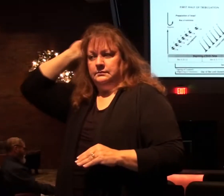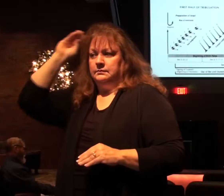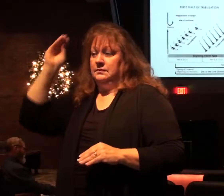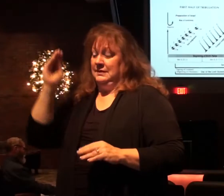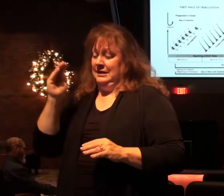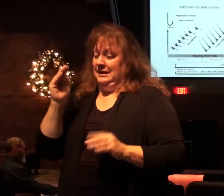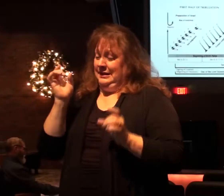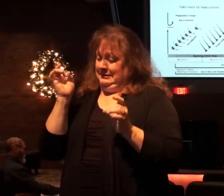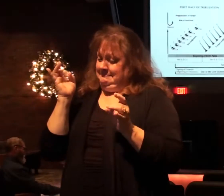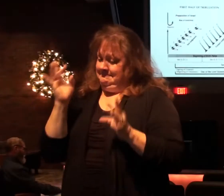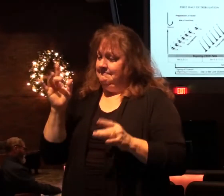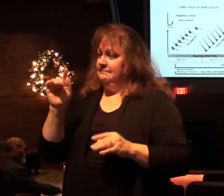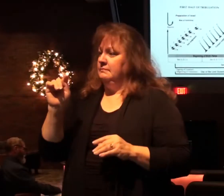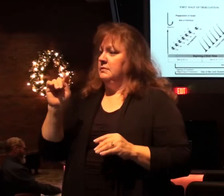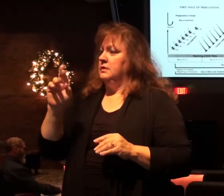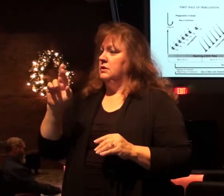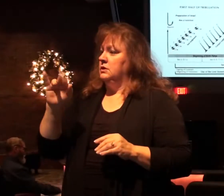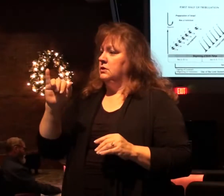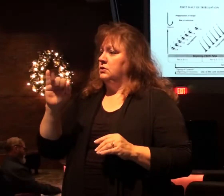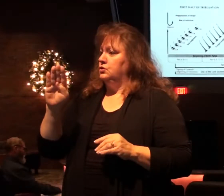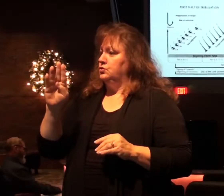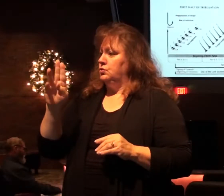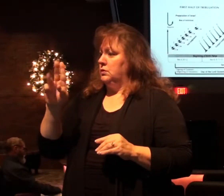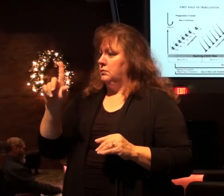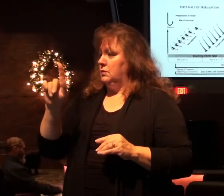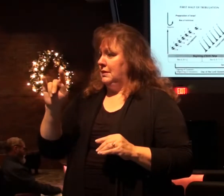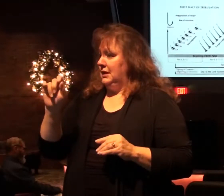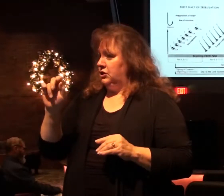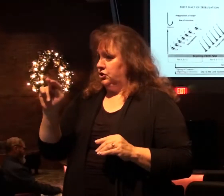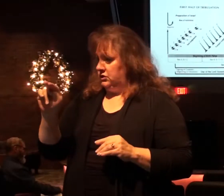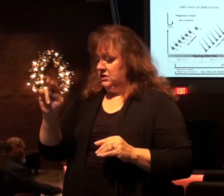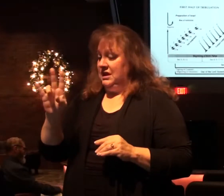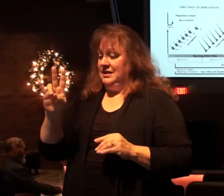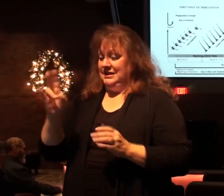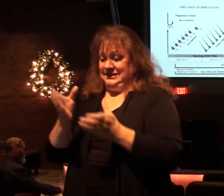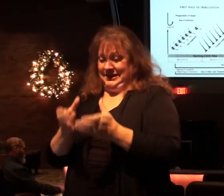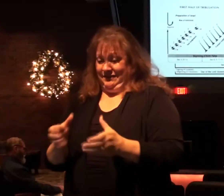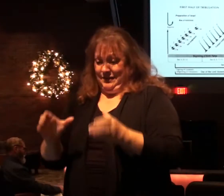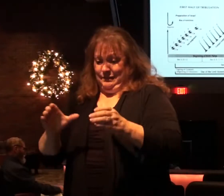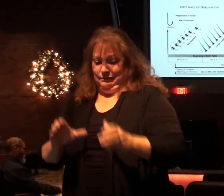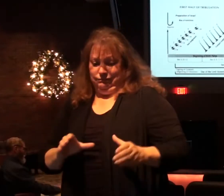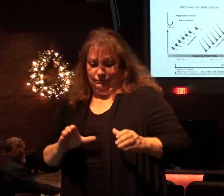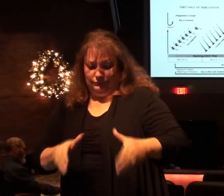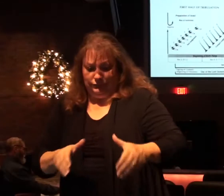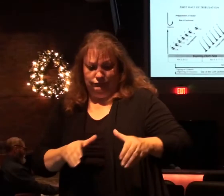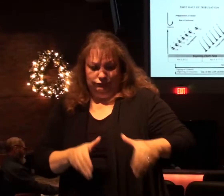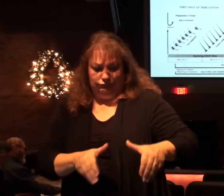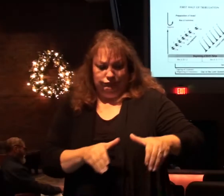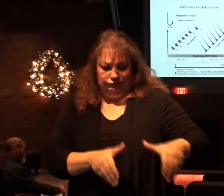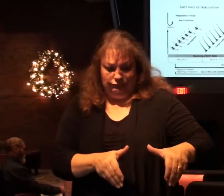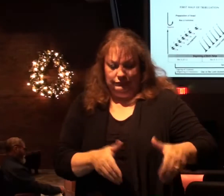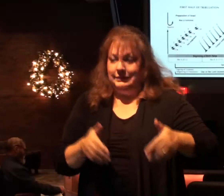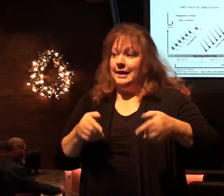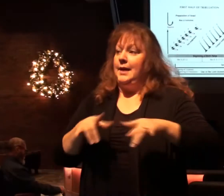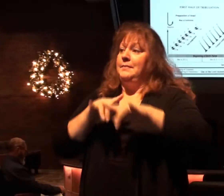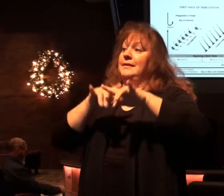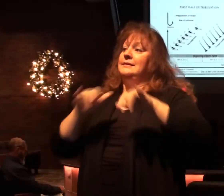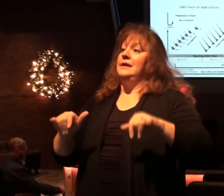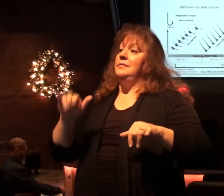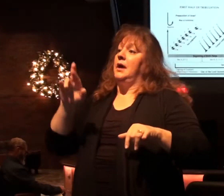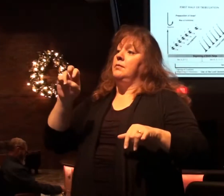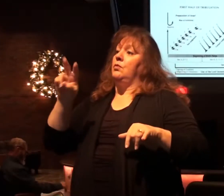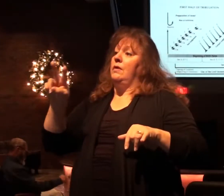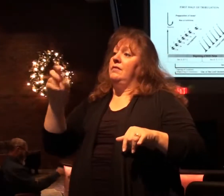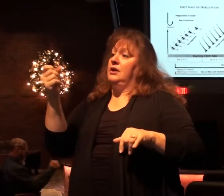Great Tribulation and the 7 bowls, within that period of time are the events of Revelation 11 to